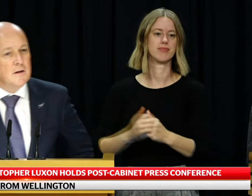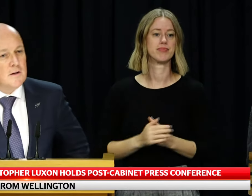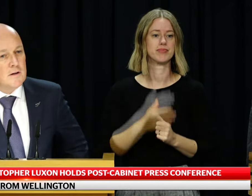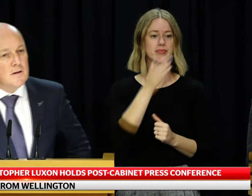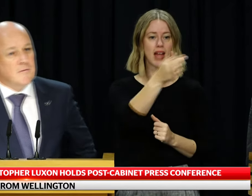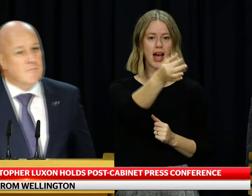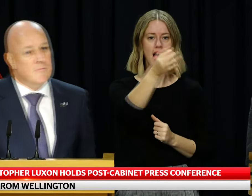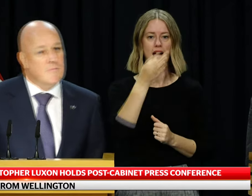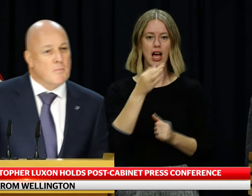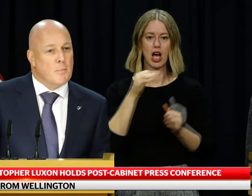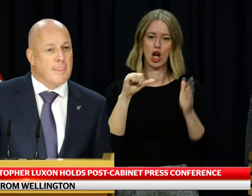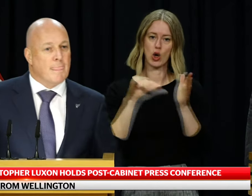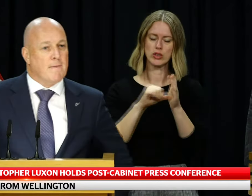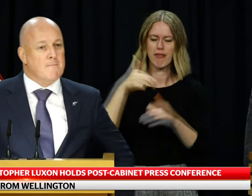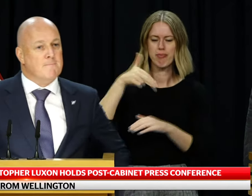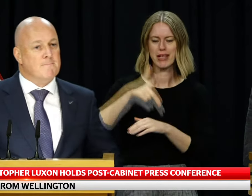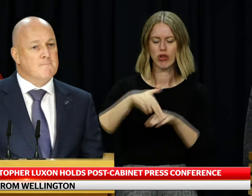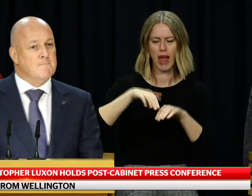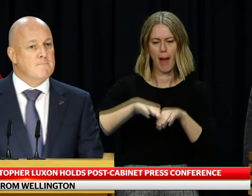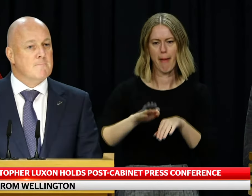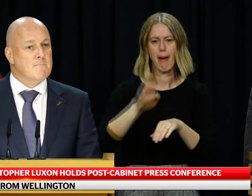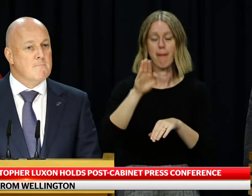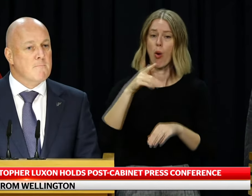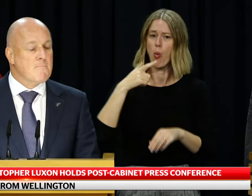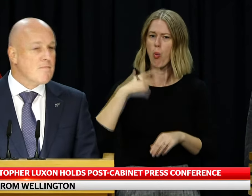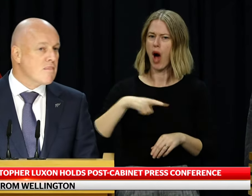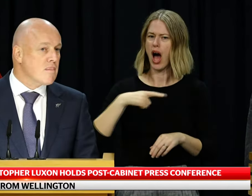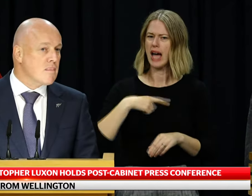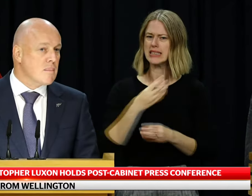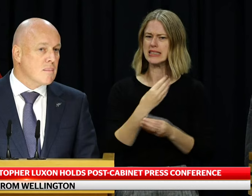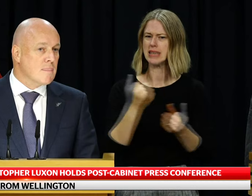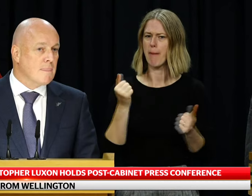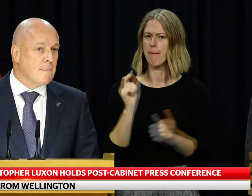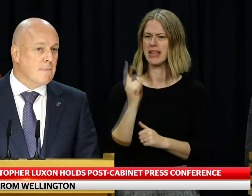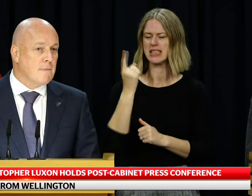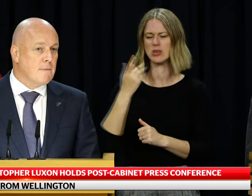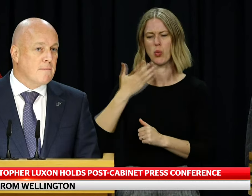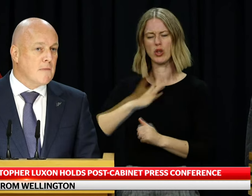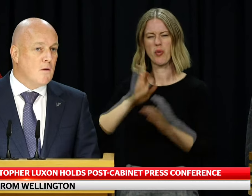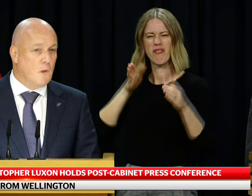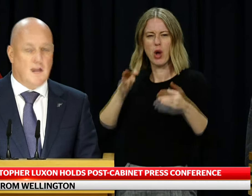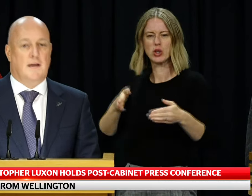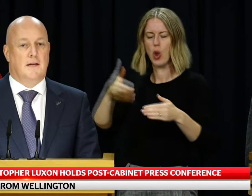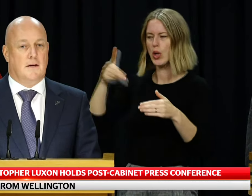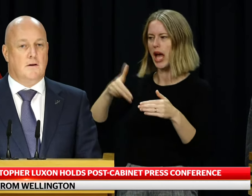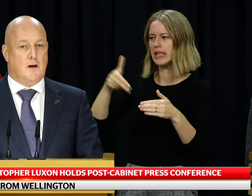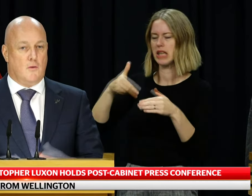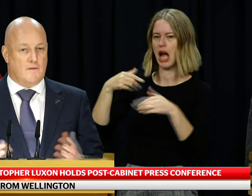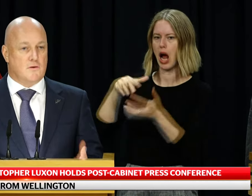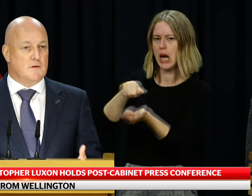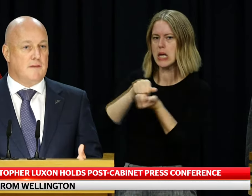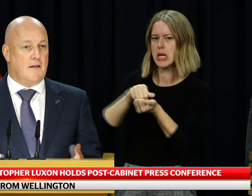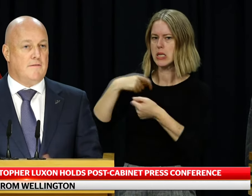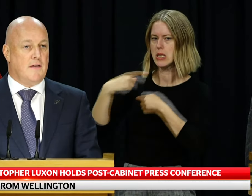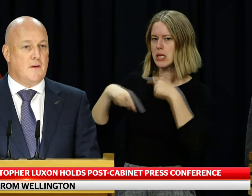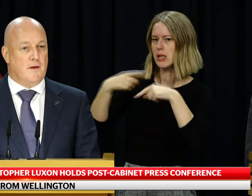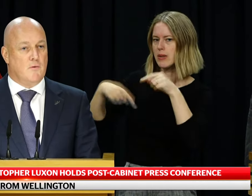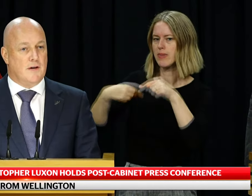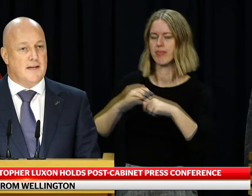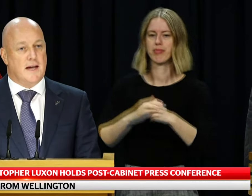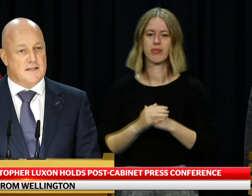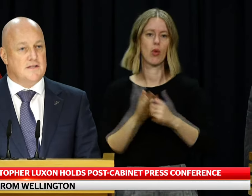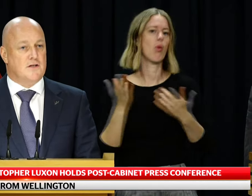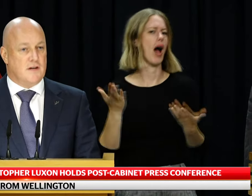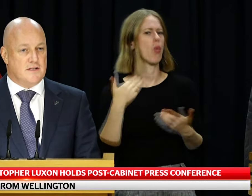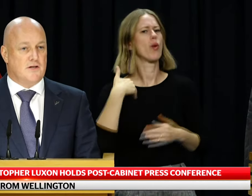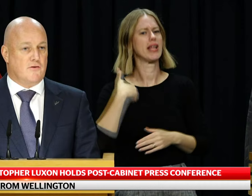With the cost of gas going up, why are some of your ministers hell-bent on saving the fossil fuel industry? Well, again, you know, we've talked about the fact that we